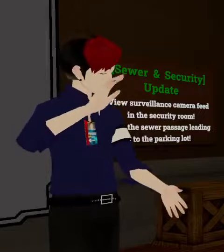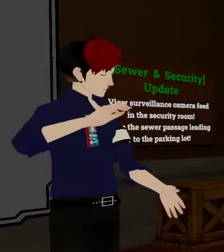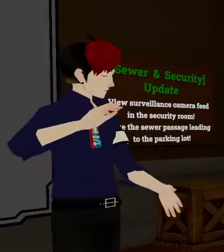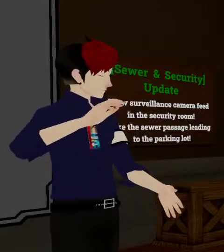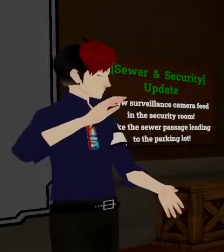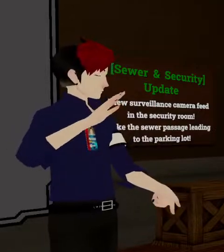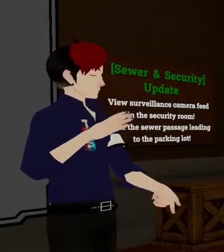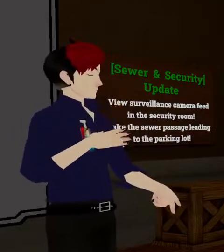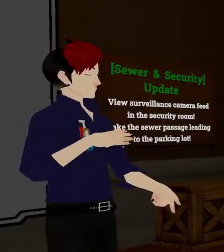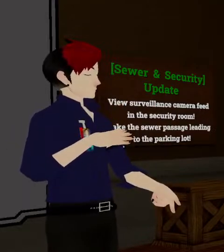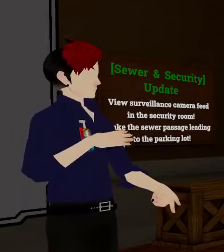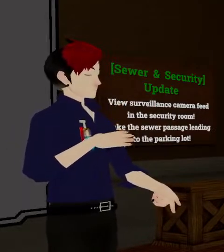it.